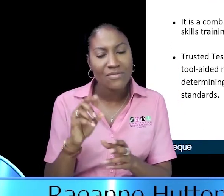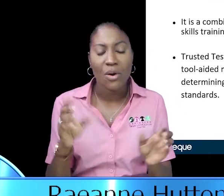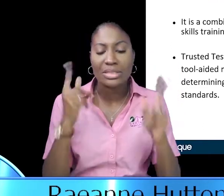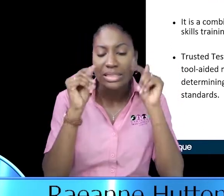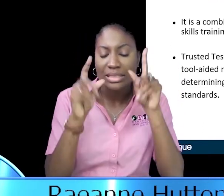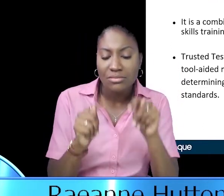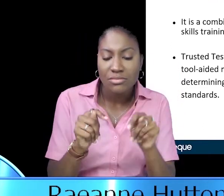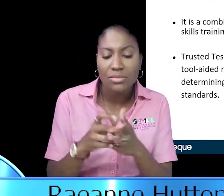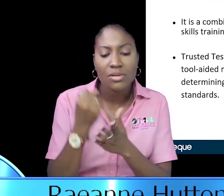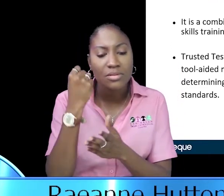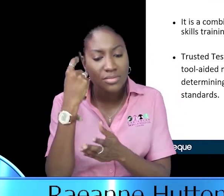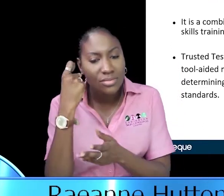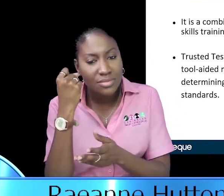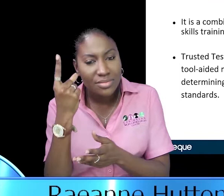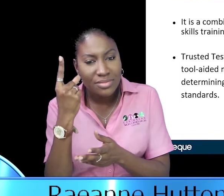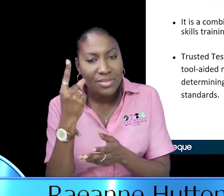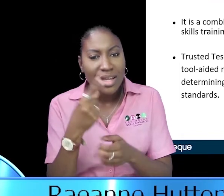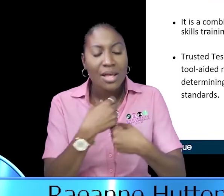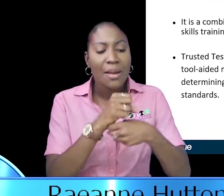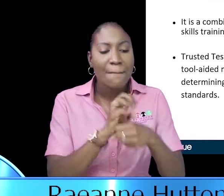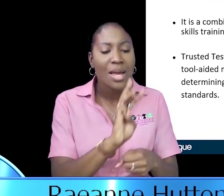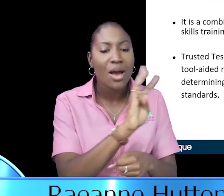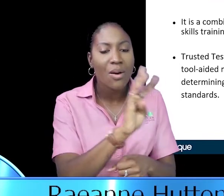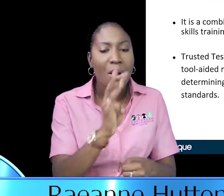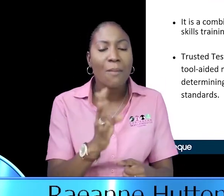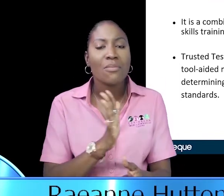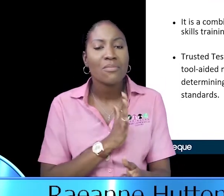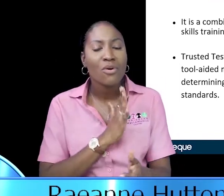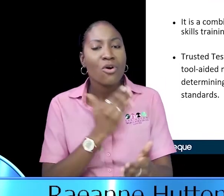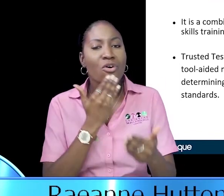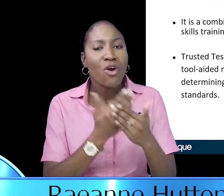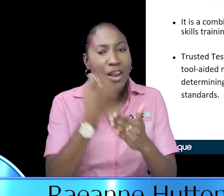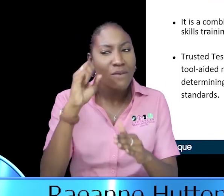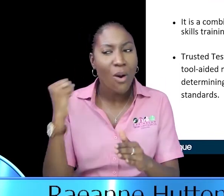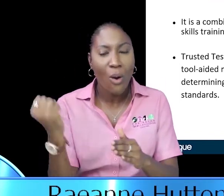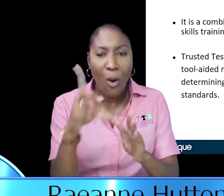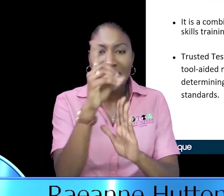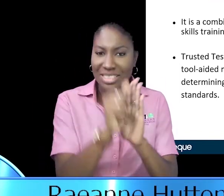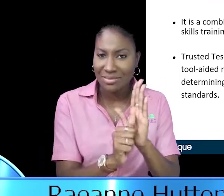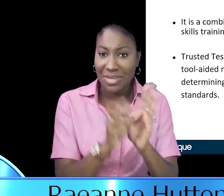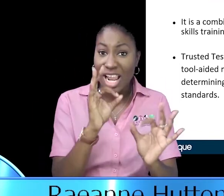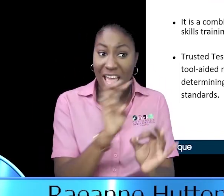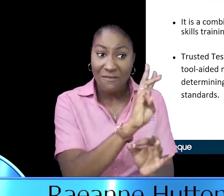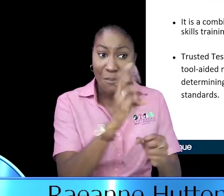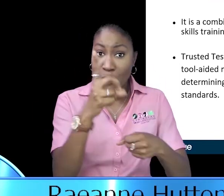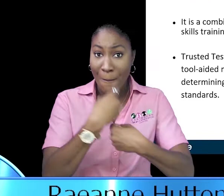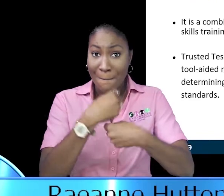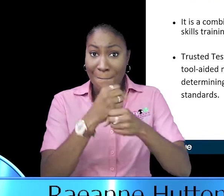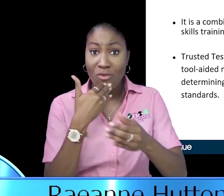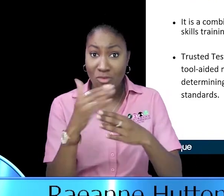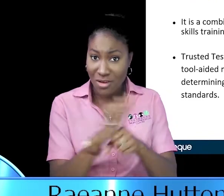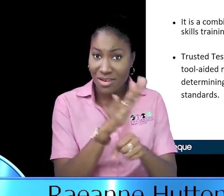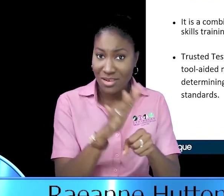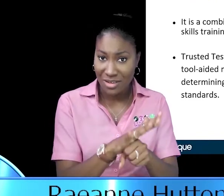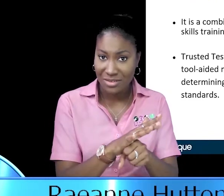then there's a certification exam, which makes the person actually test web pages and